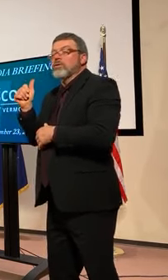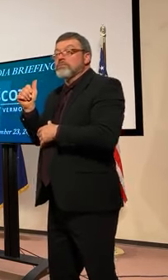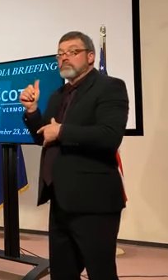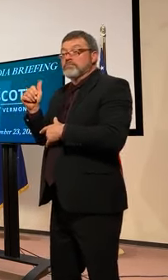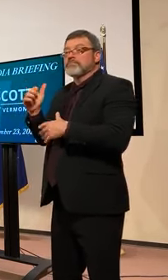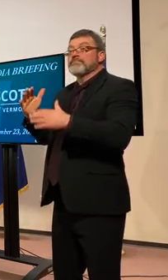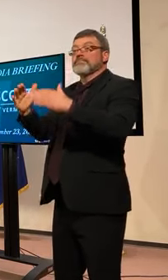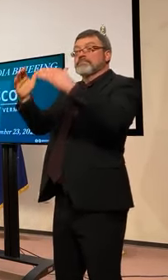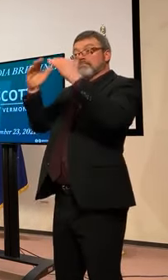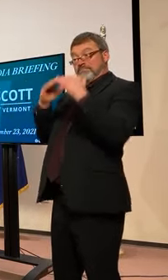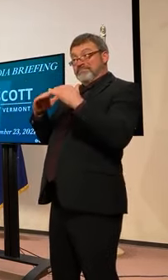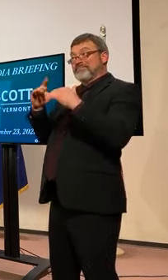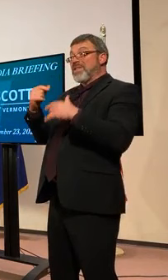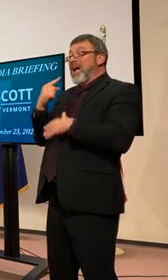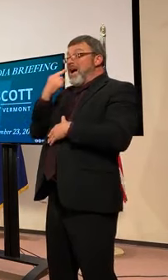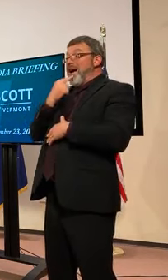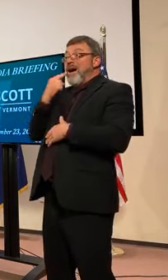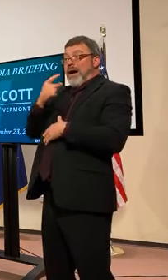tests.